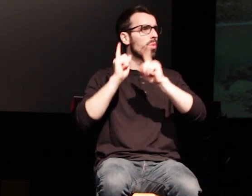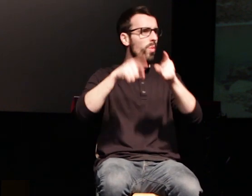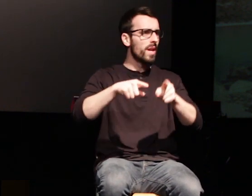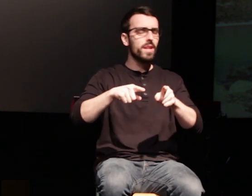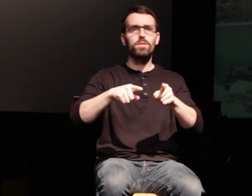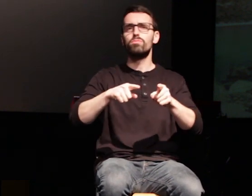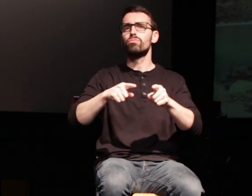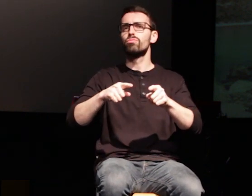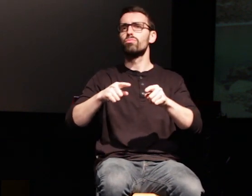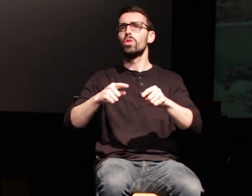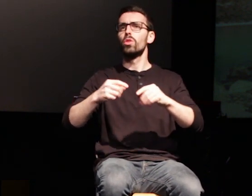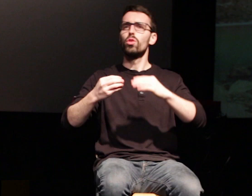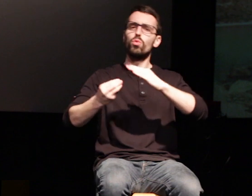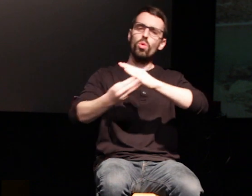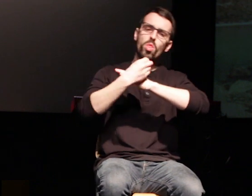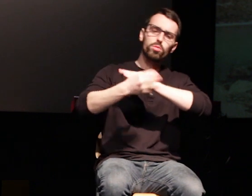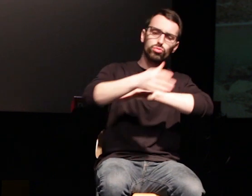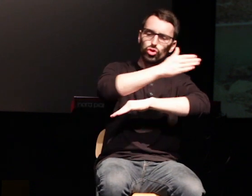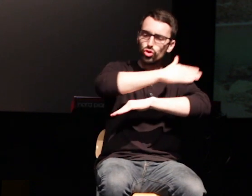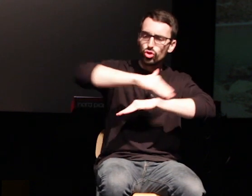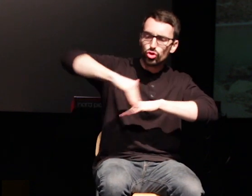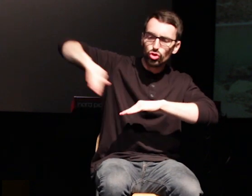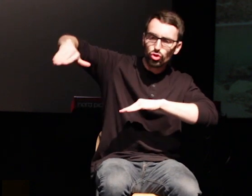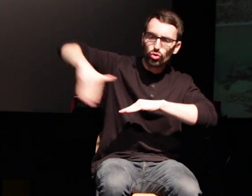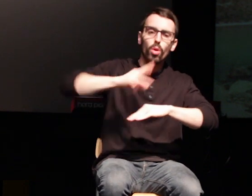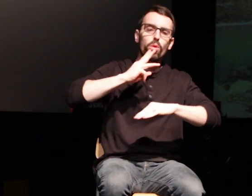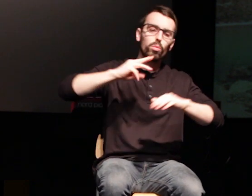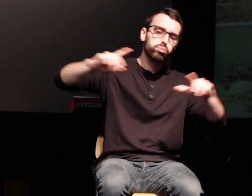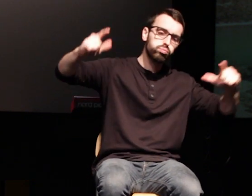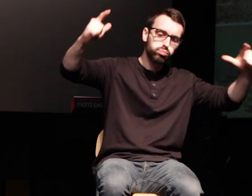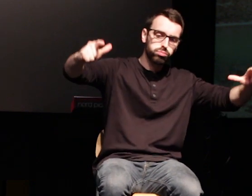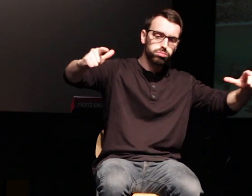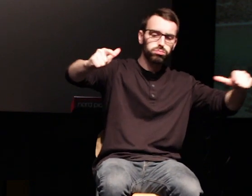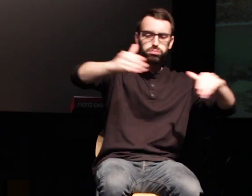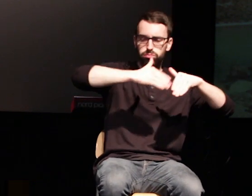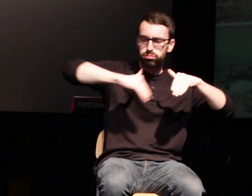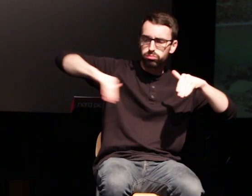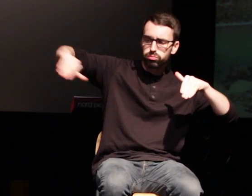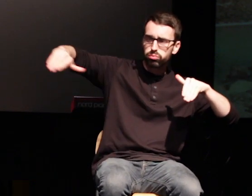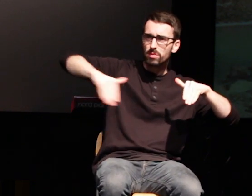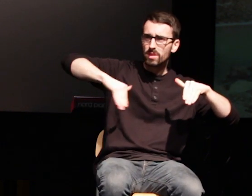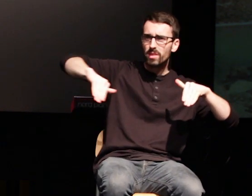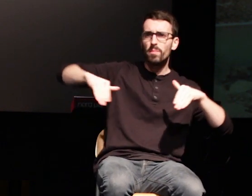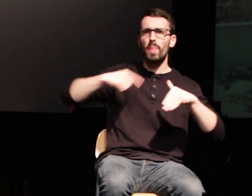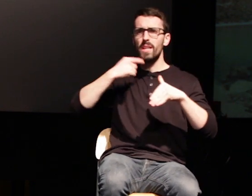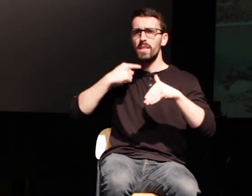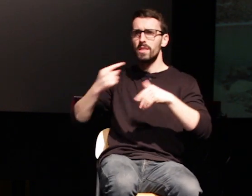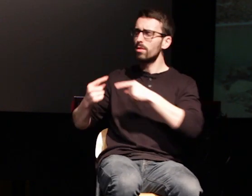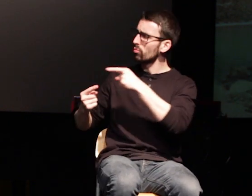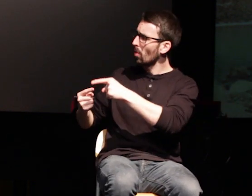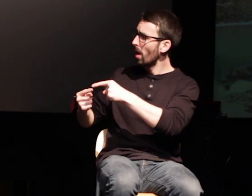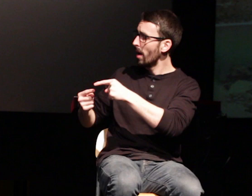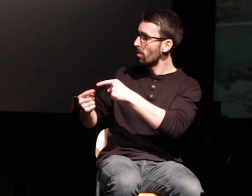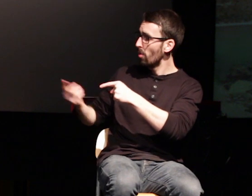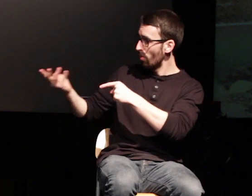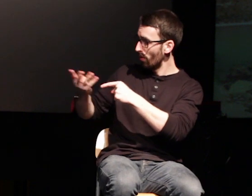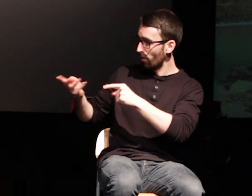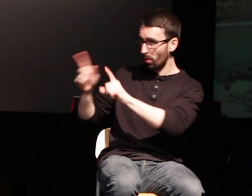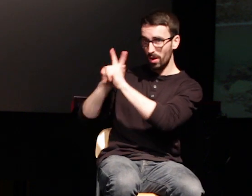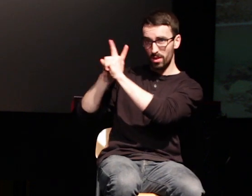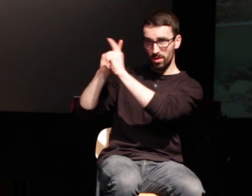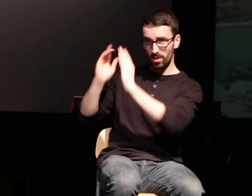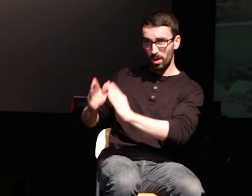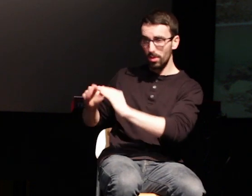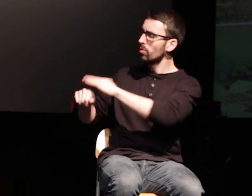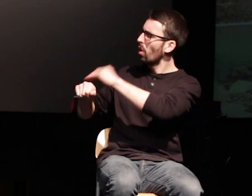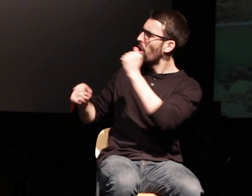and James and John, right? He comes over and here's the four disciples and Jesus says, hey, why don't you come follow me? I will make you fishers of